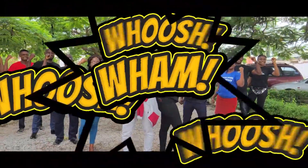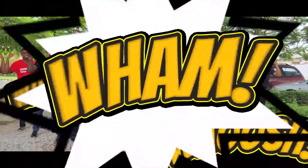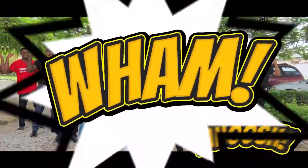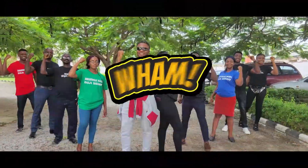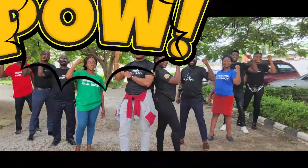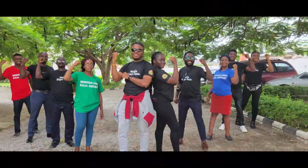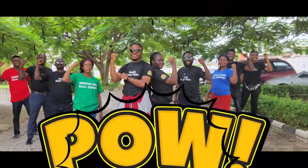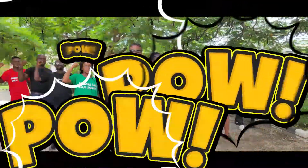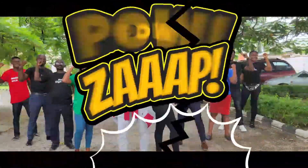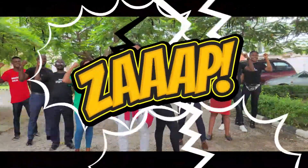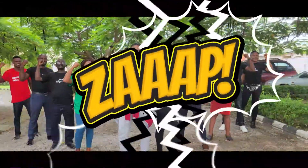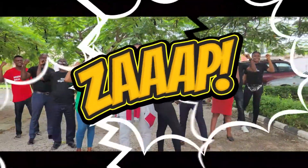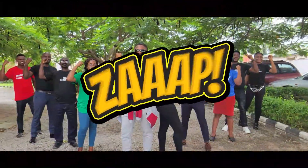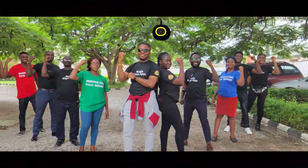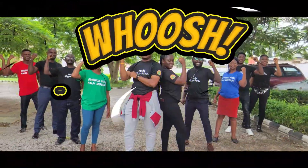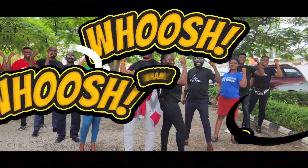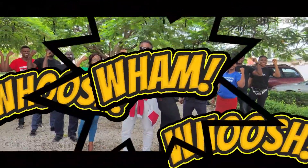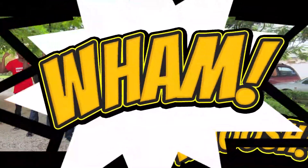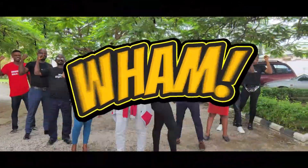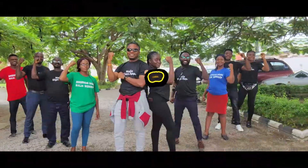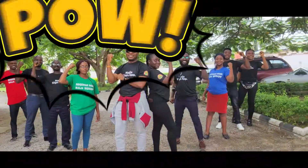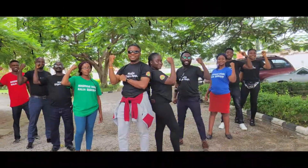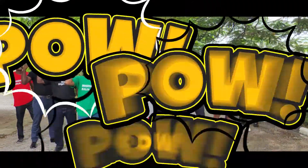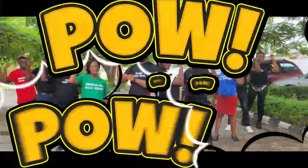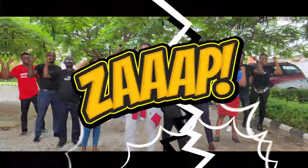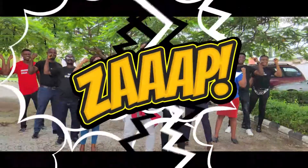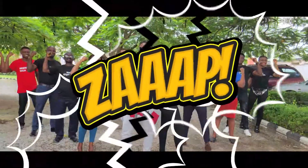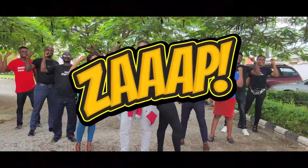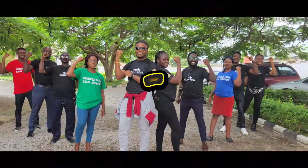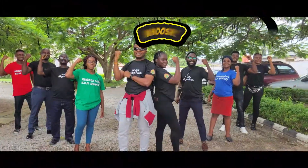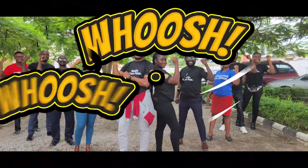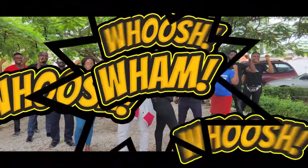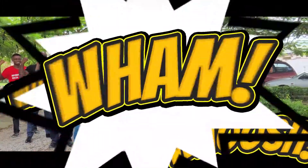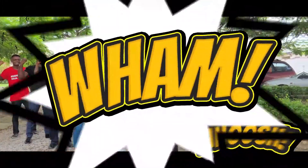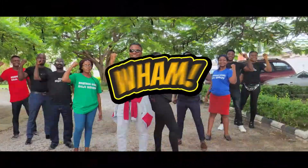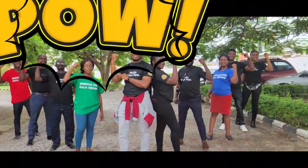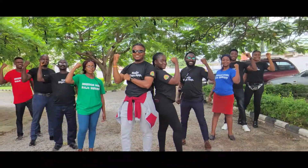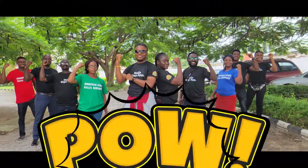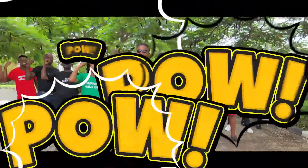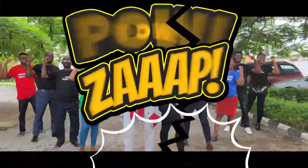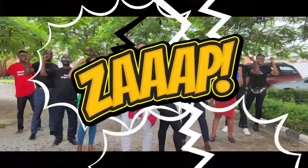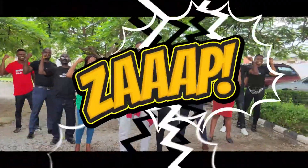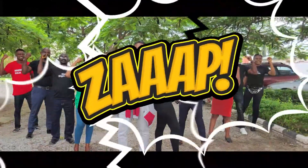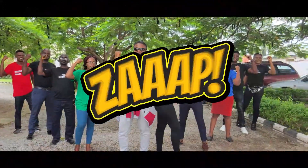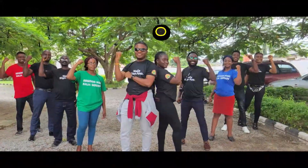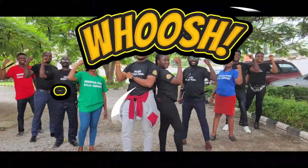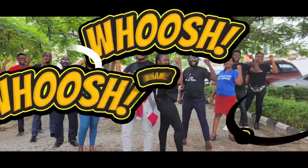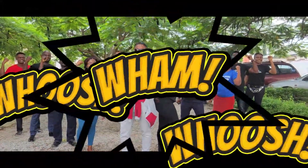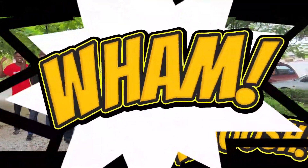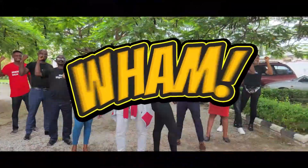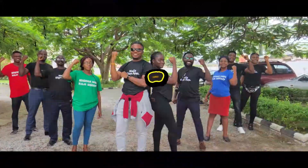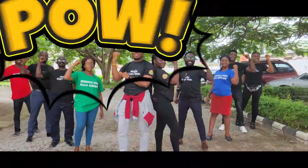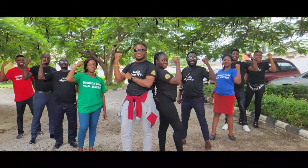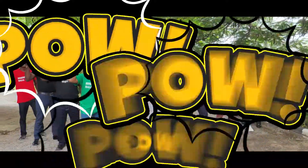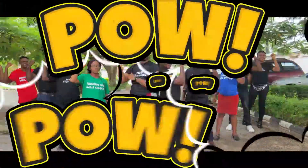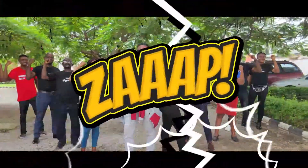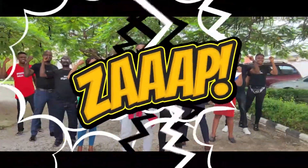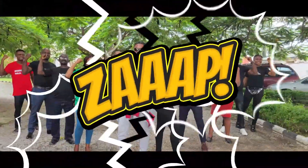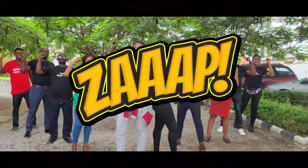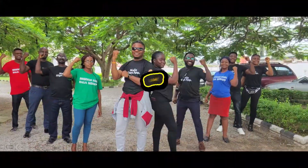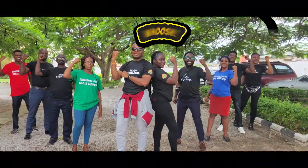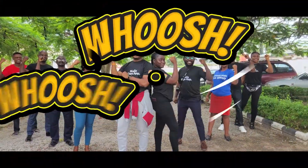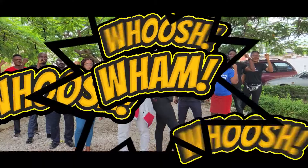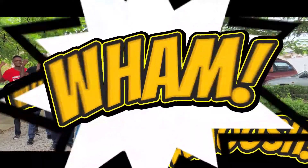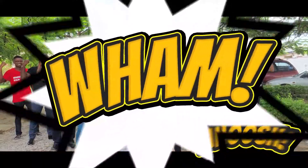Lamide Fatosin, for your exposition on sign language rights for all deaf learners and the importance of learners to embrace